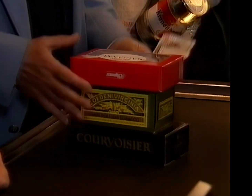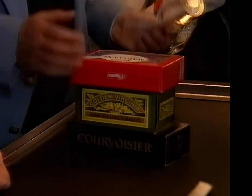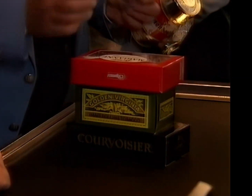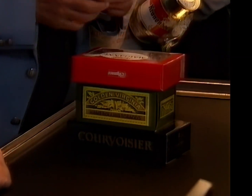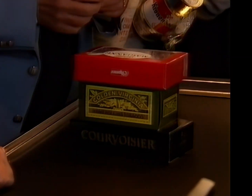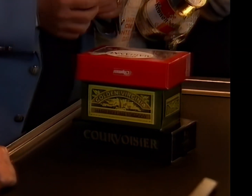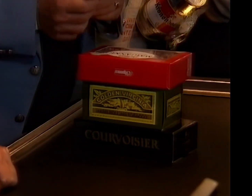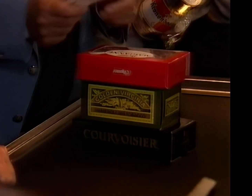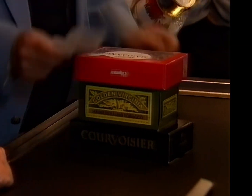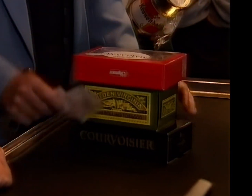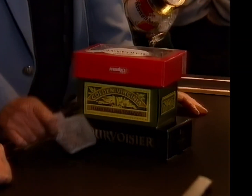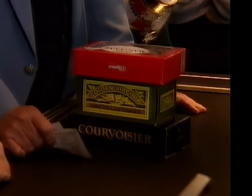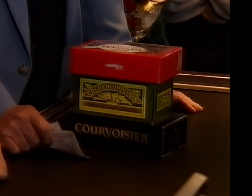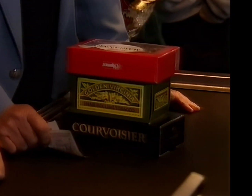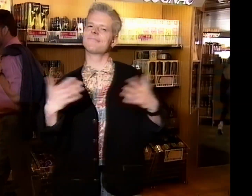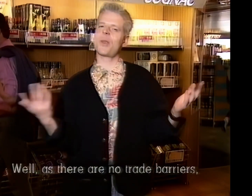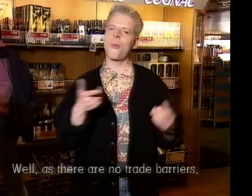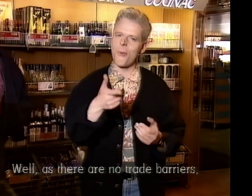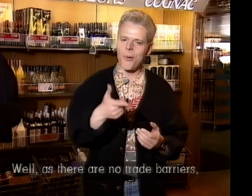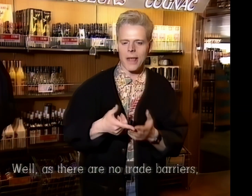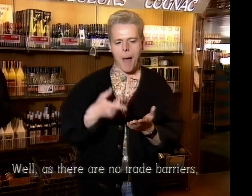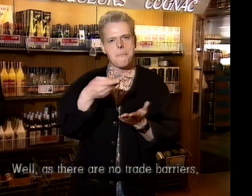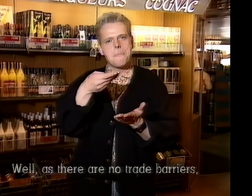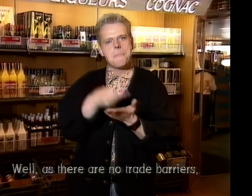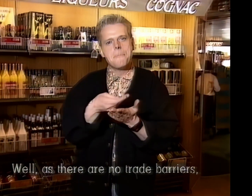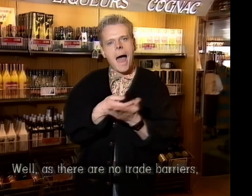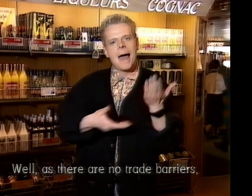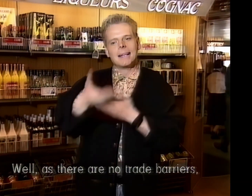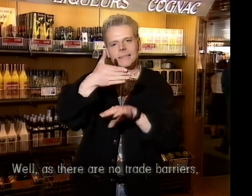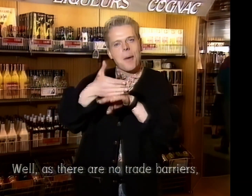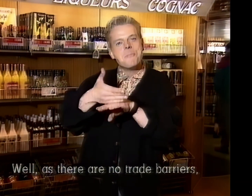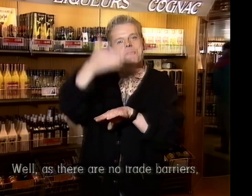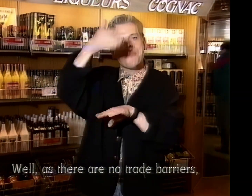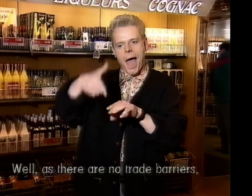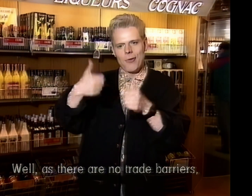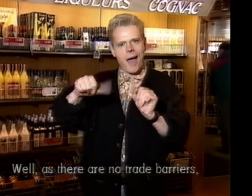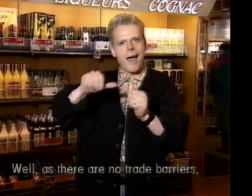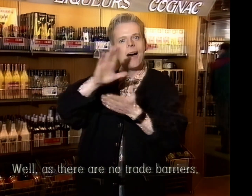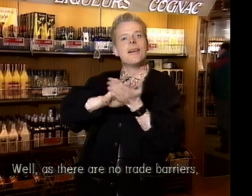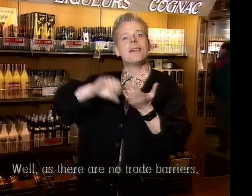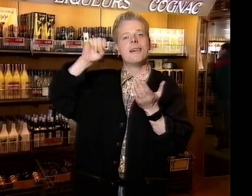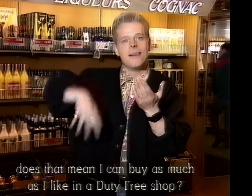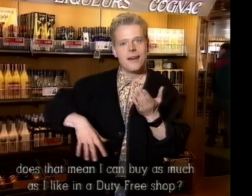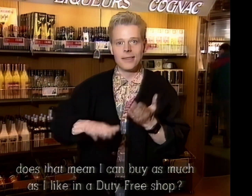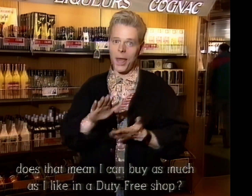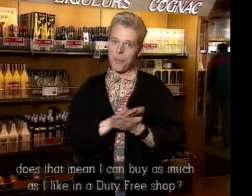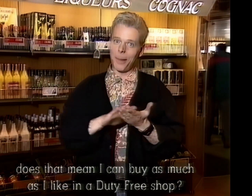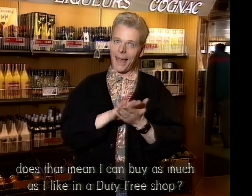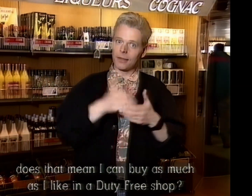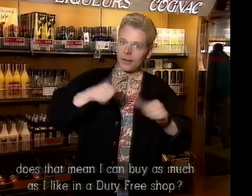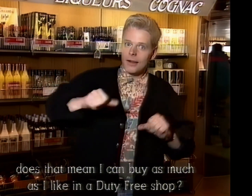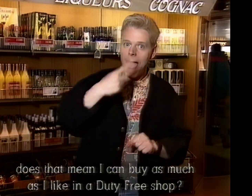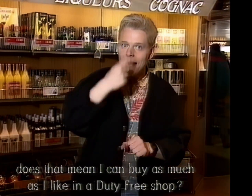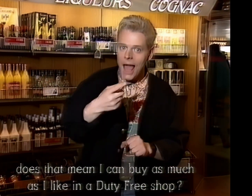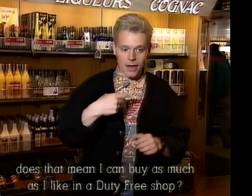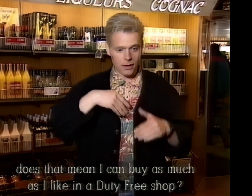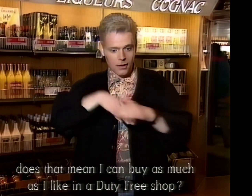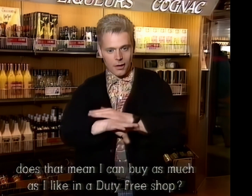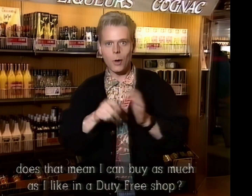Oh, thank you. Well, as there are no trade barriers, Does that mean I